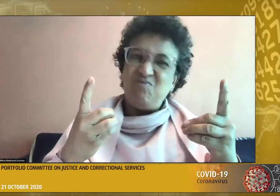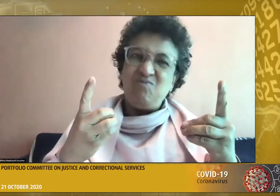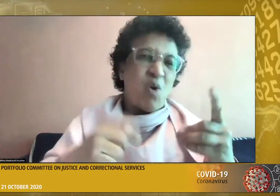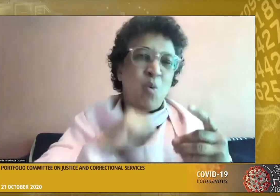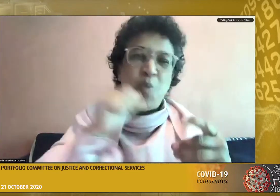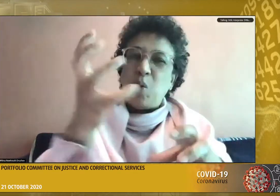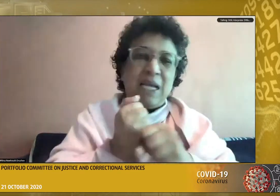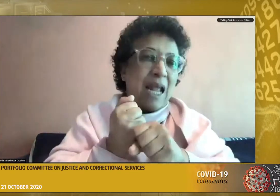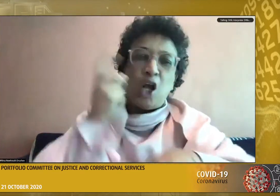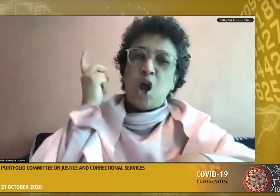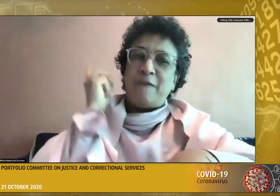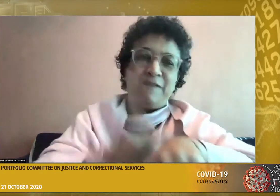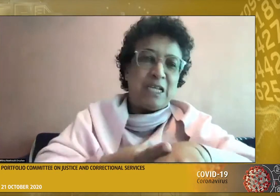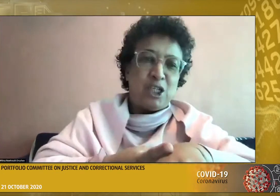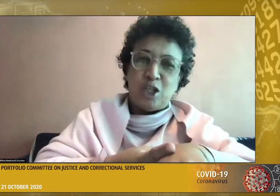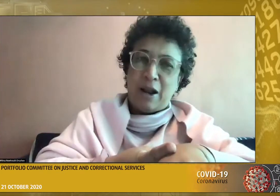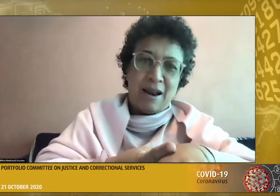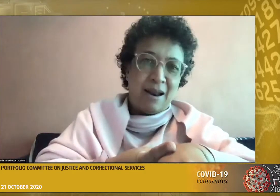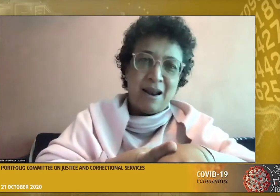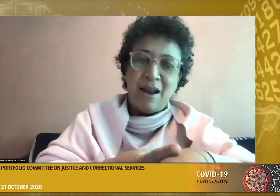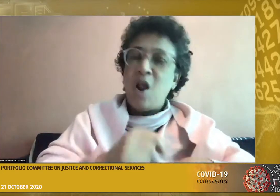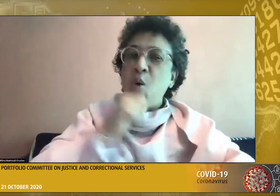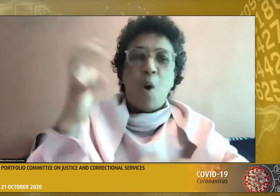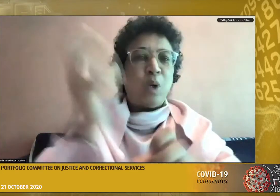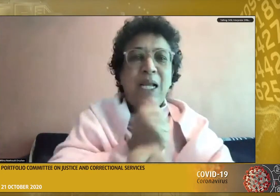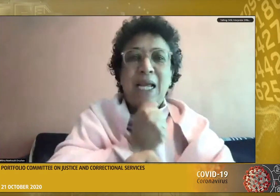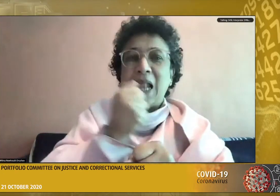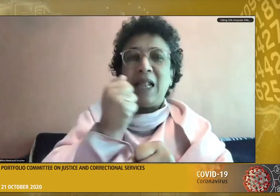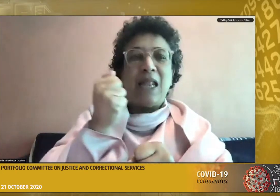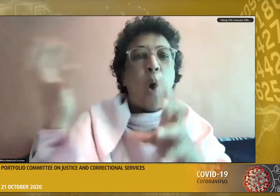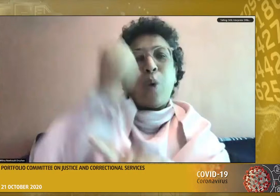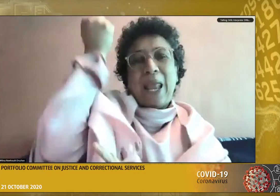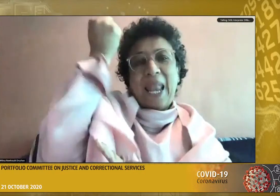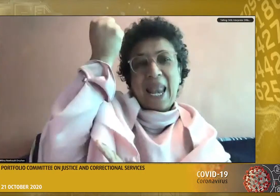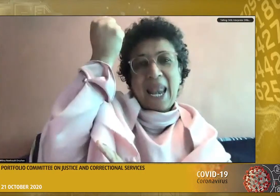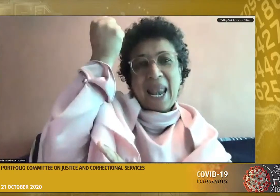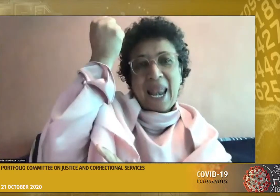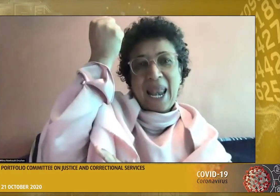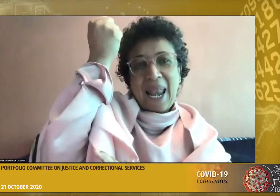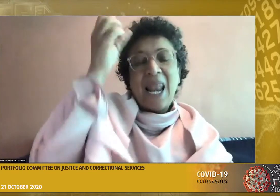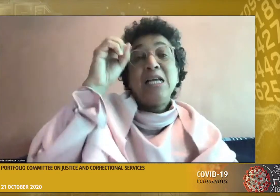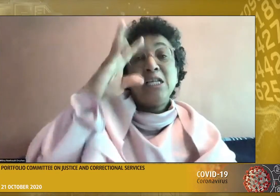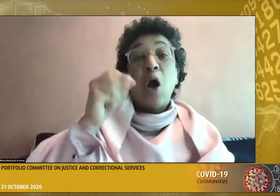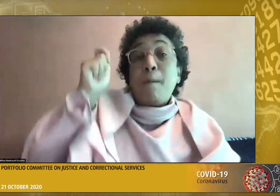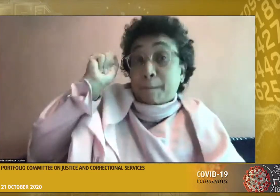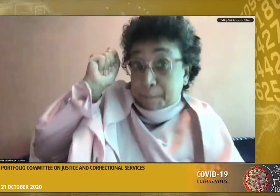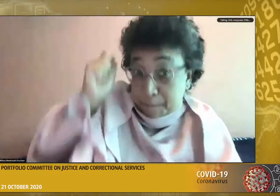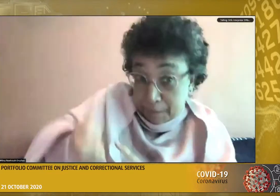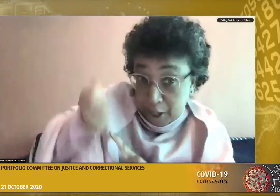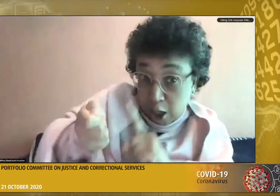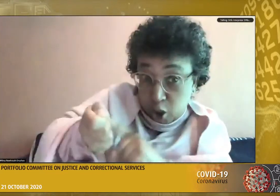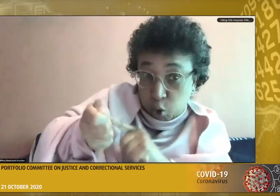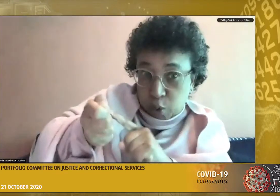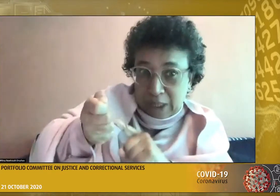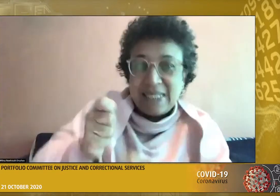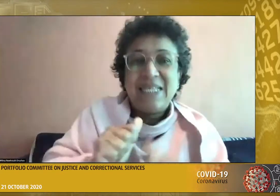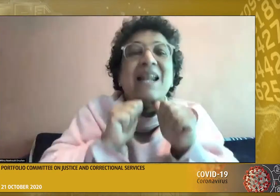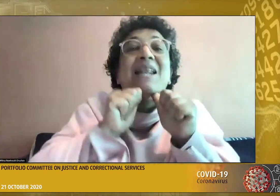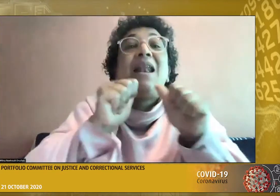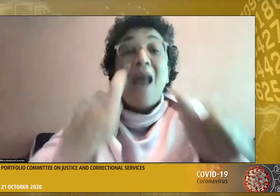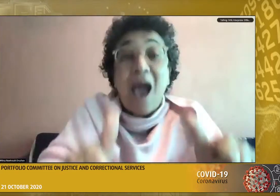that because the prosecutor takes that decision that, a conviction, not going to get a conviction, not going to get a